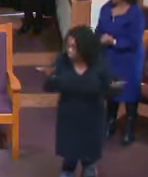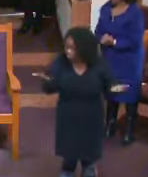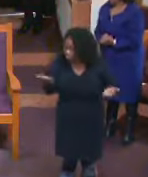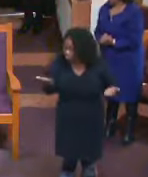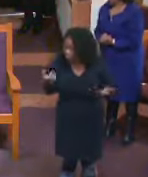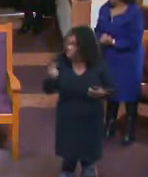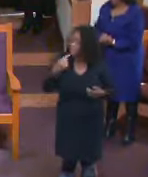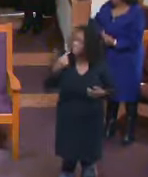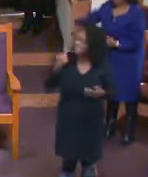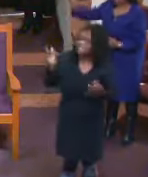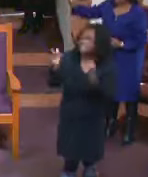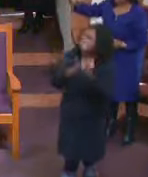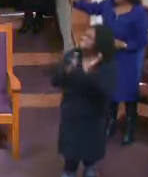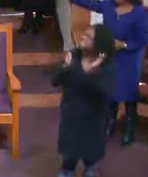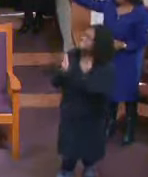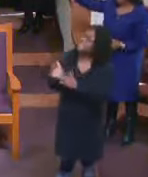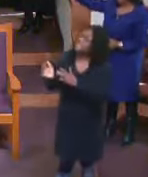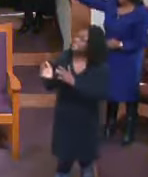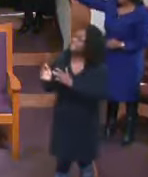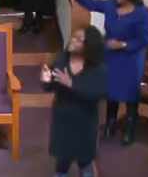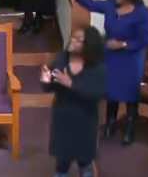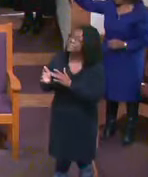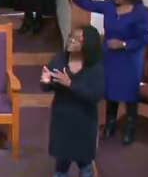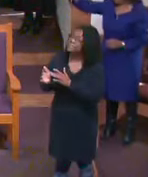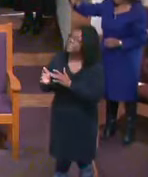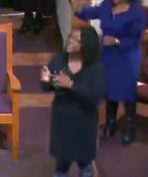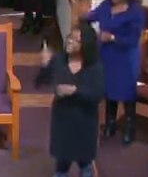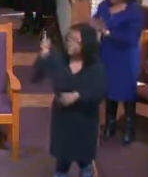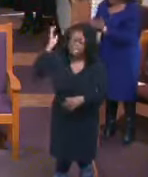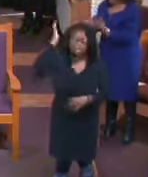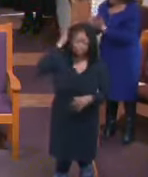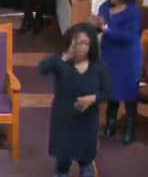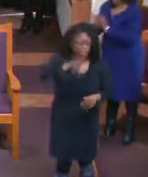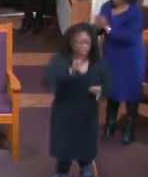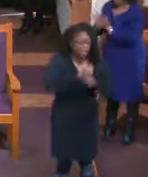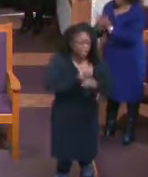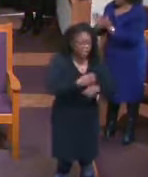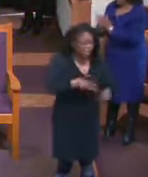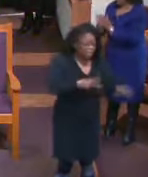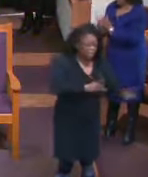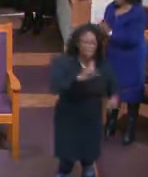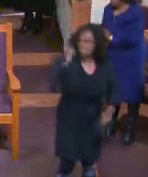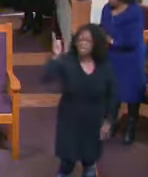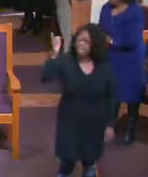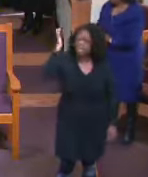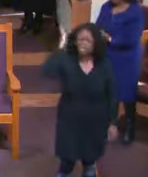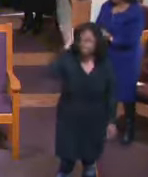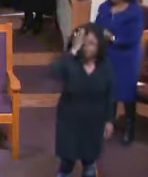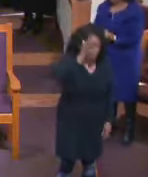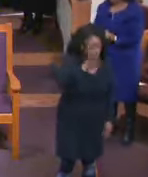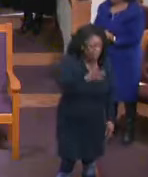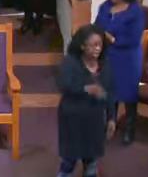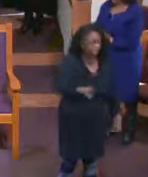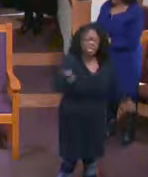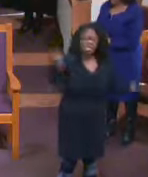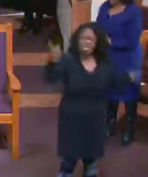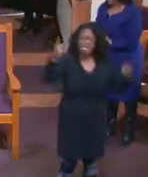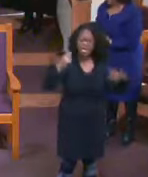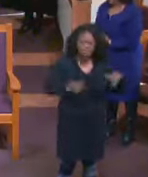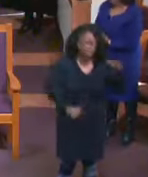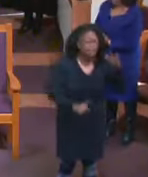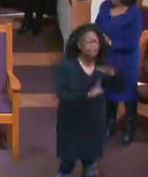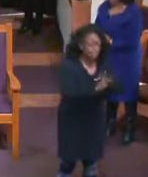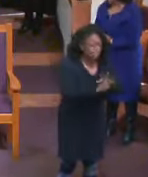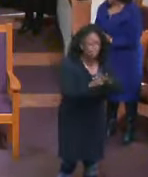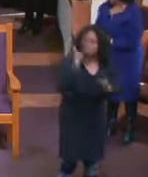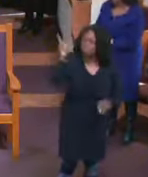is Jesus, and he will make a way. He will come to my rescue.